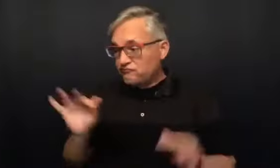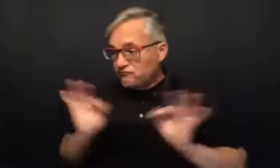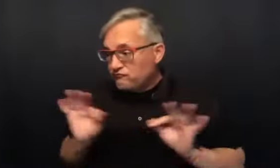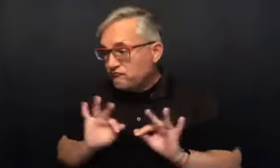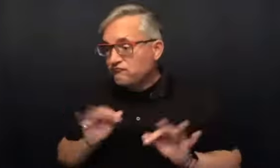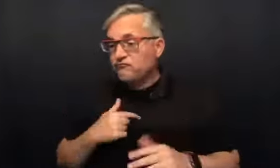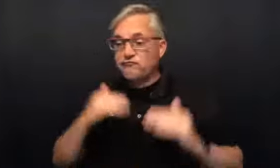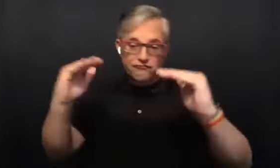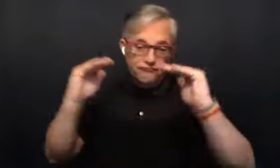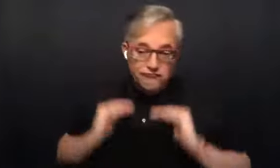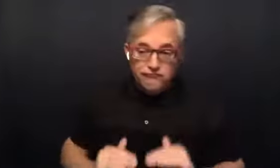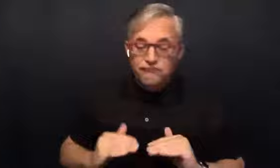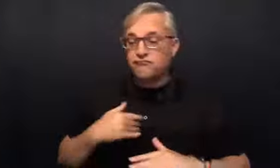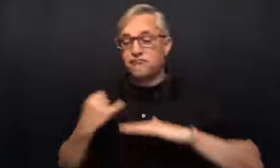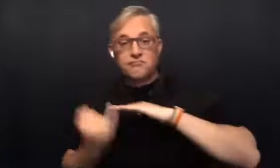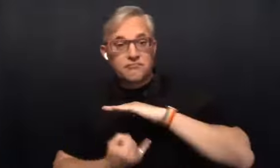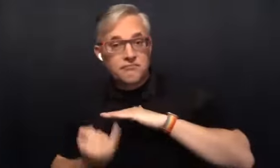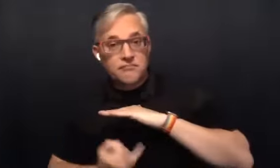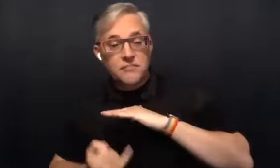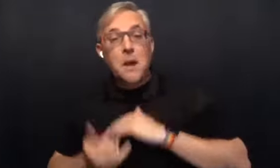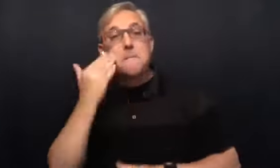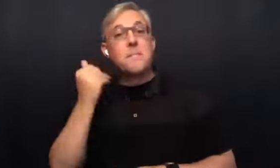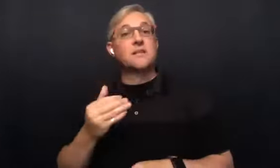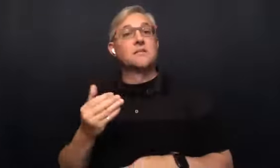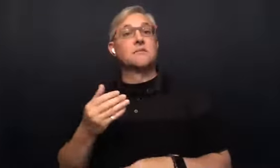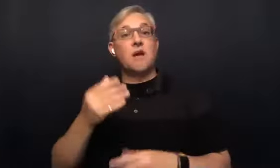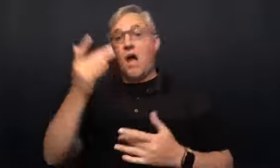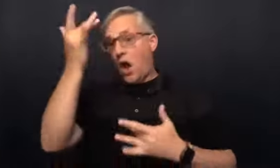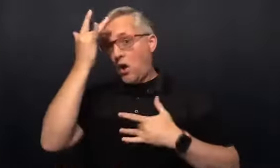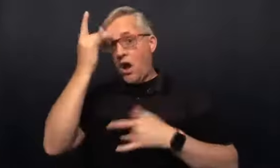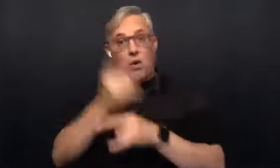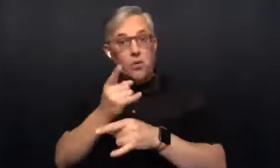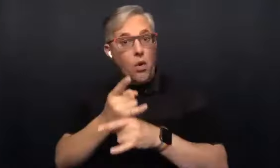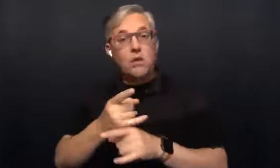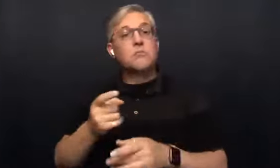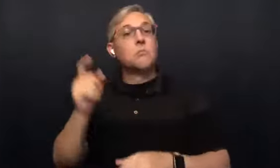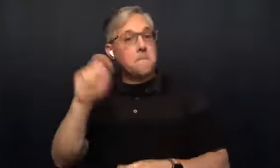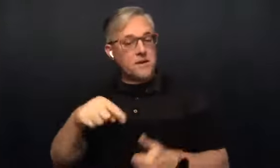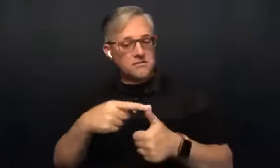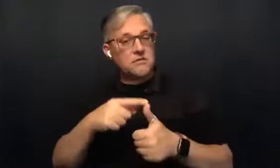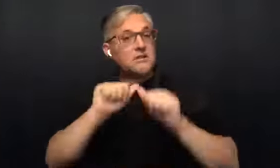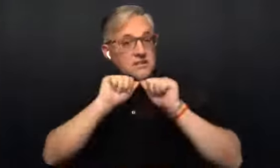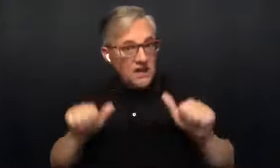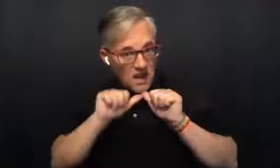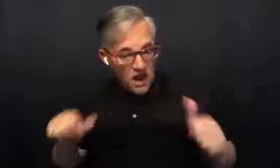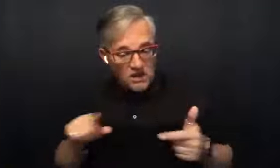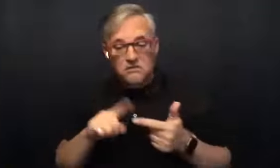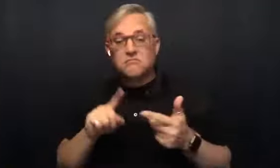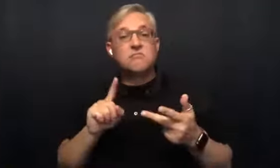disease of alcoholism thrives on three things: denial, keeping secrets, and isolation. And it was that keeping secrets